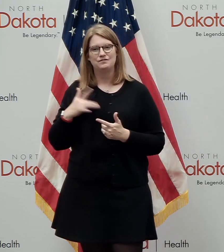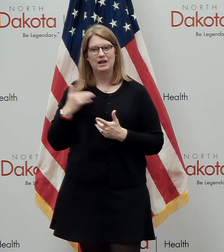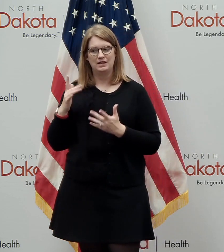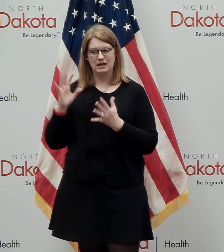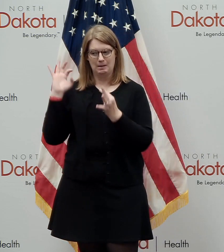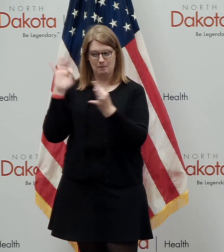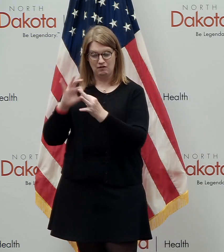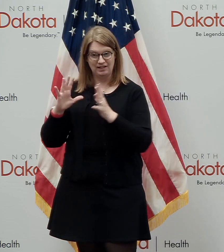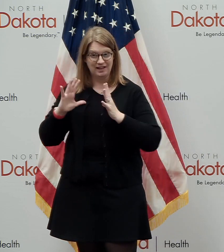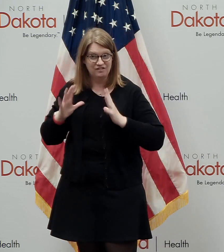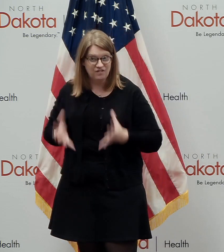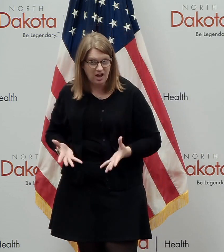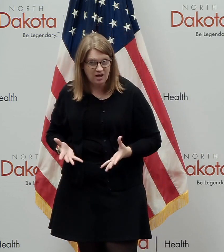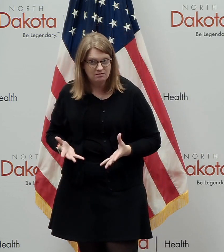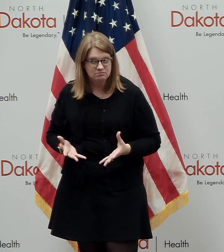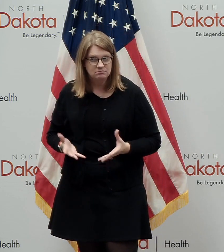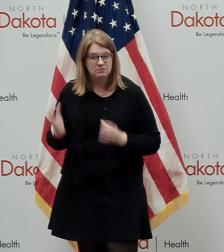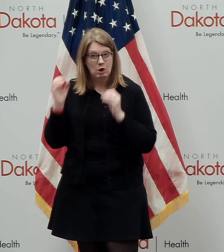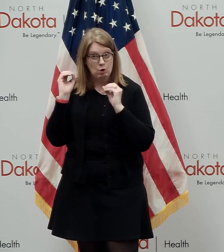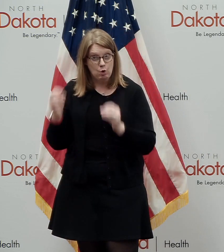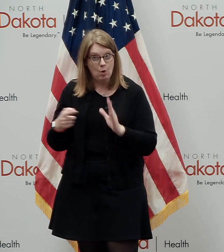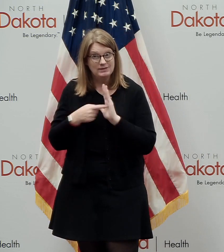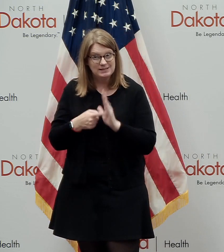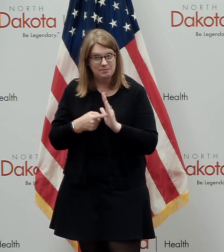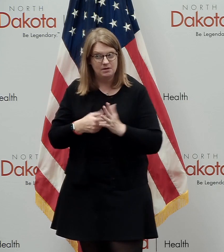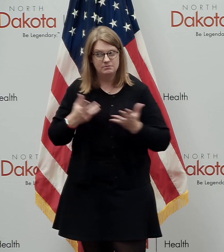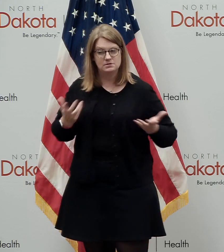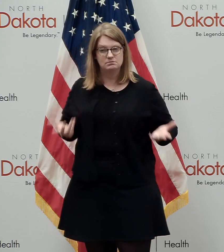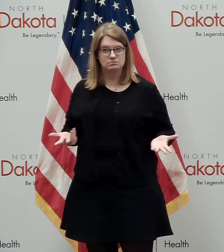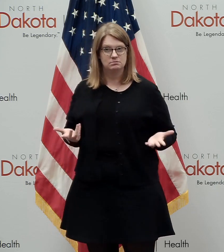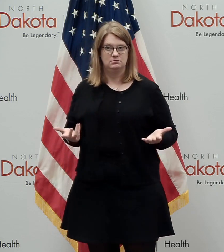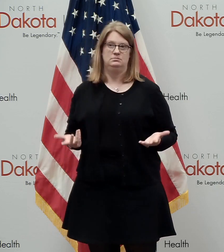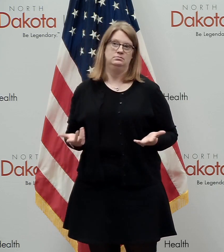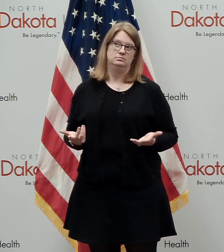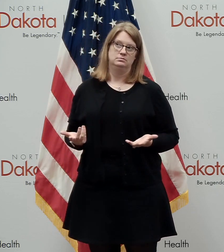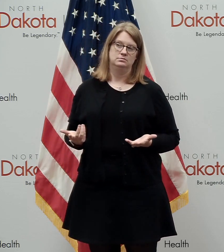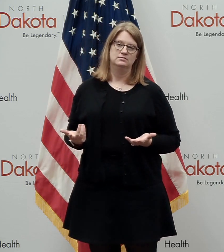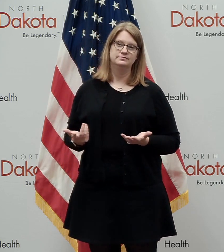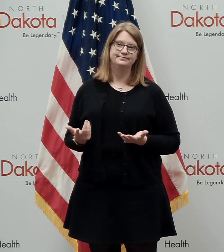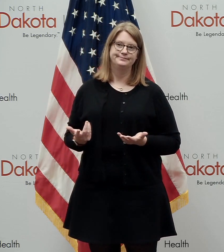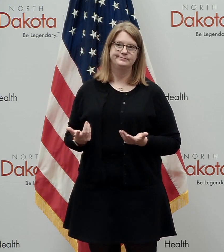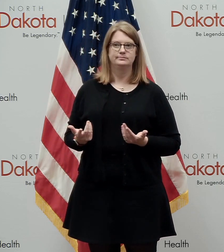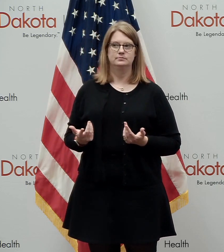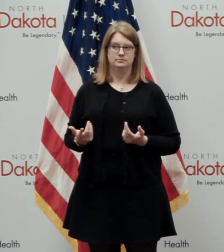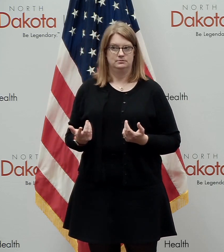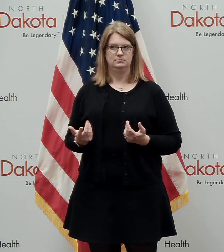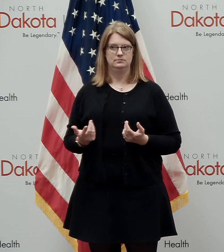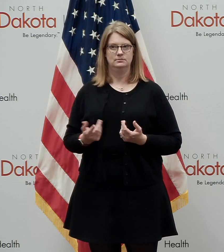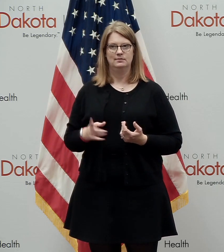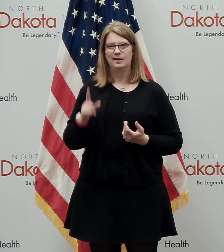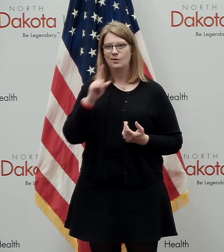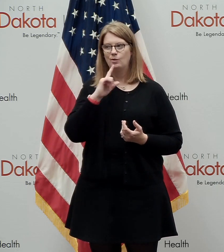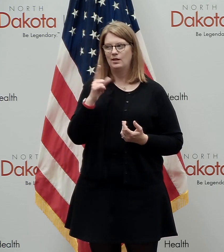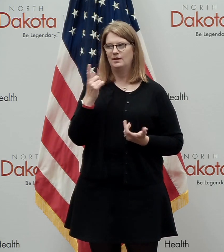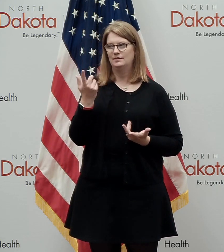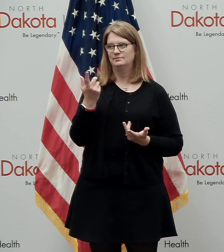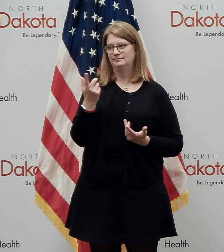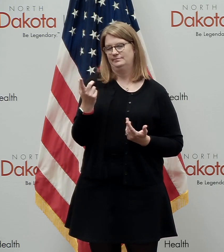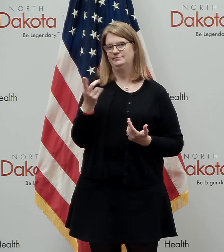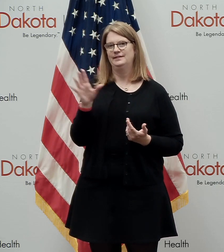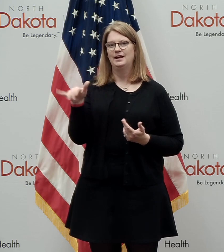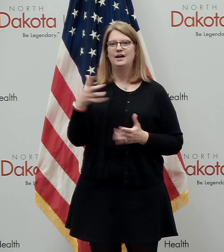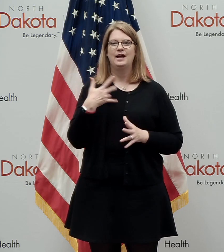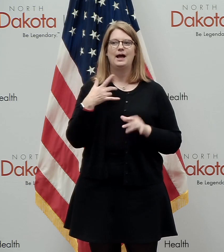perfectly fine and is asymptomatic, which means you don't have symptoms, I get that it would be difficult to say, hey, I'm just